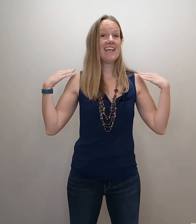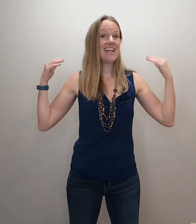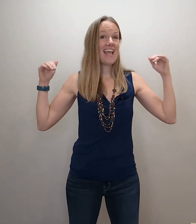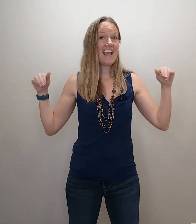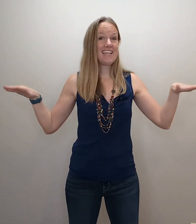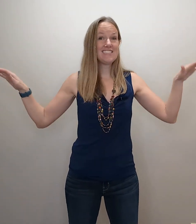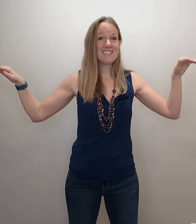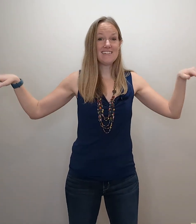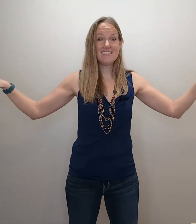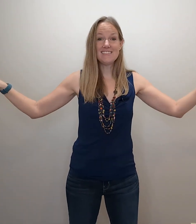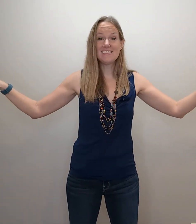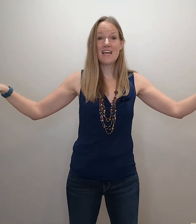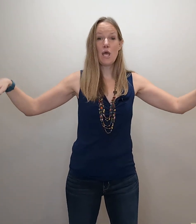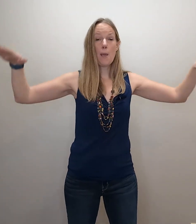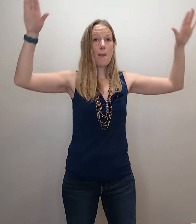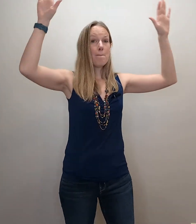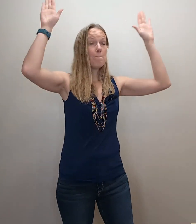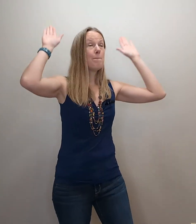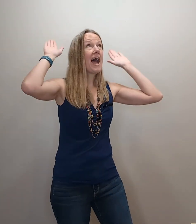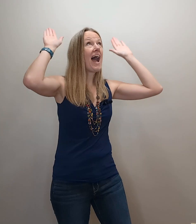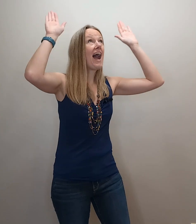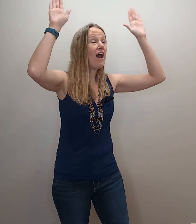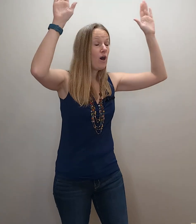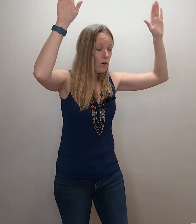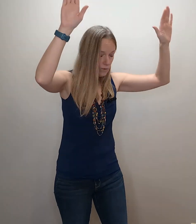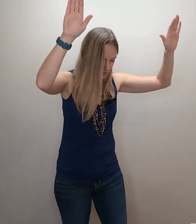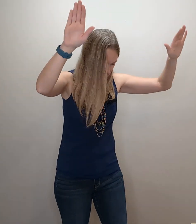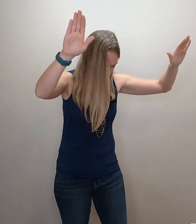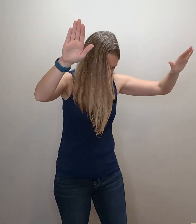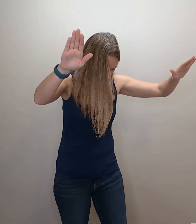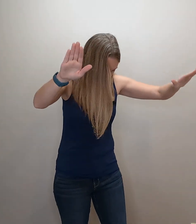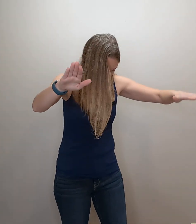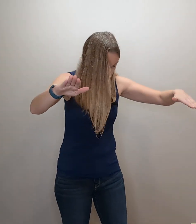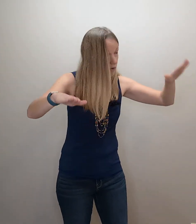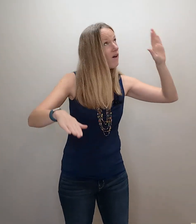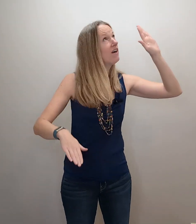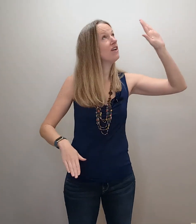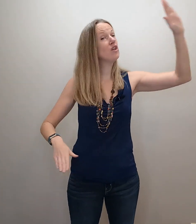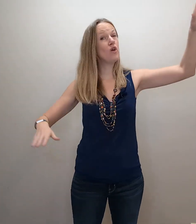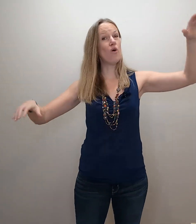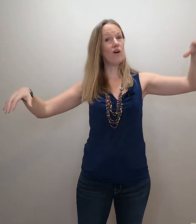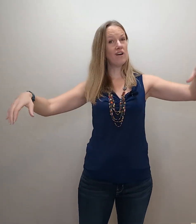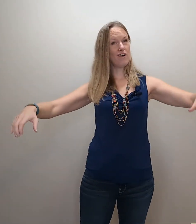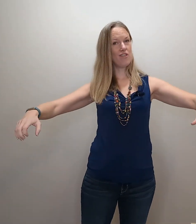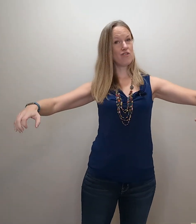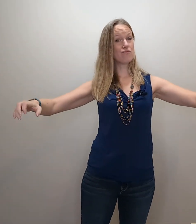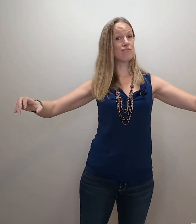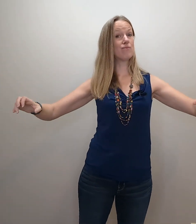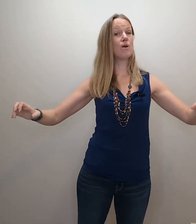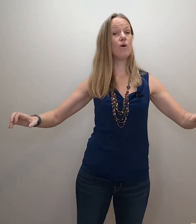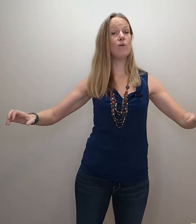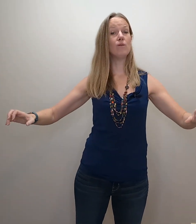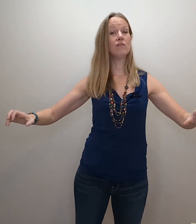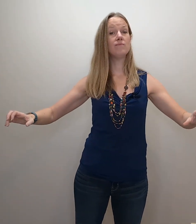and angels bow before your throne.